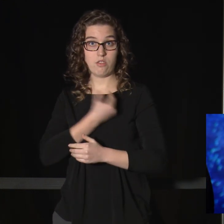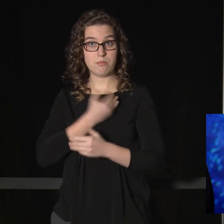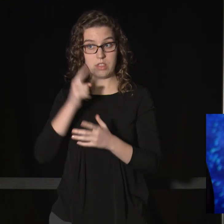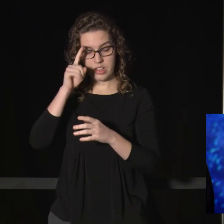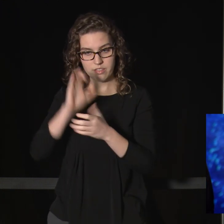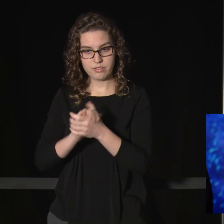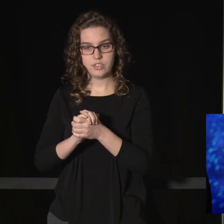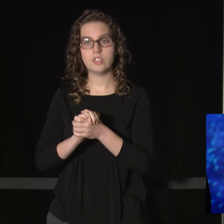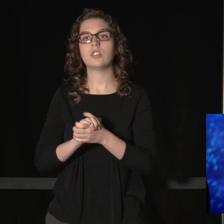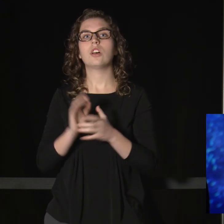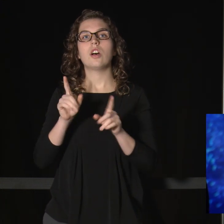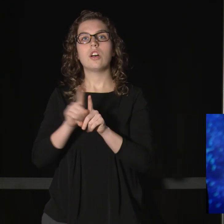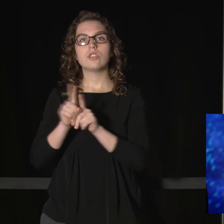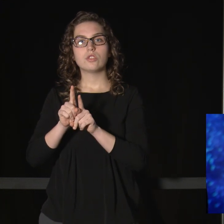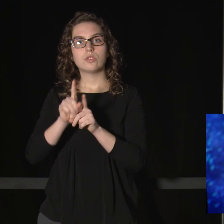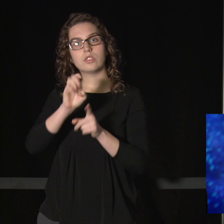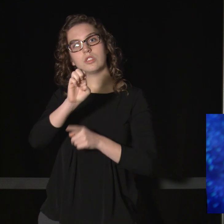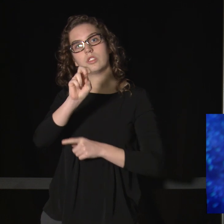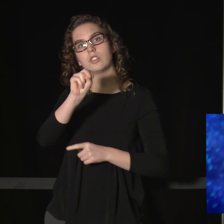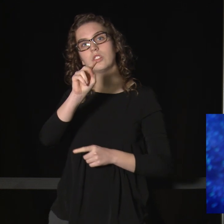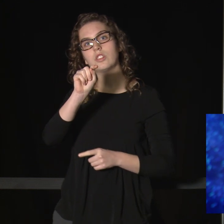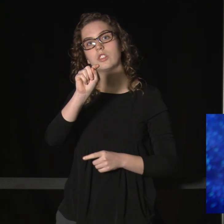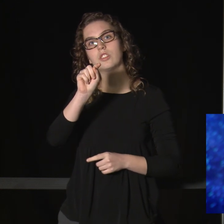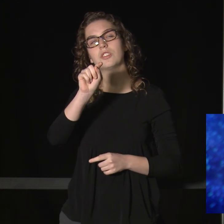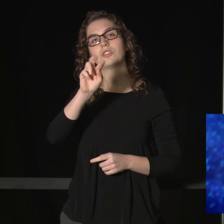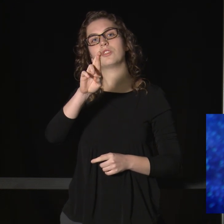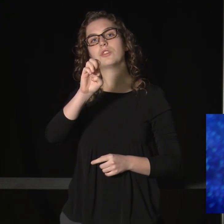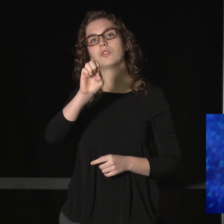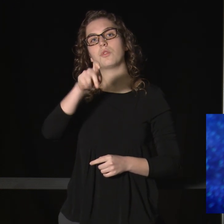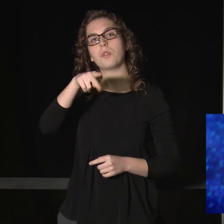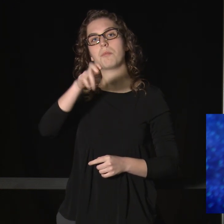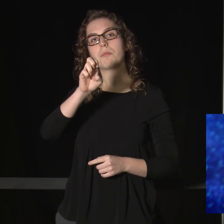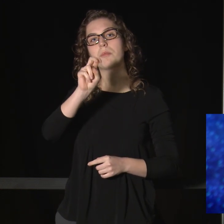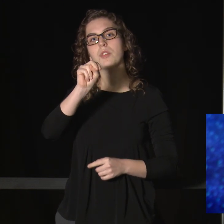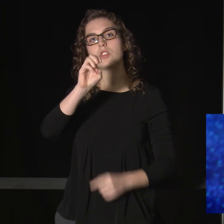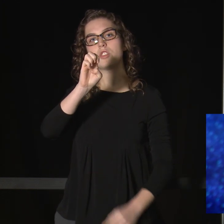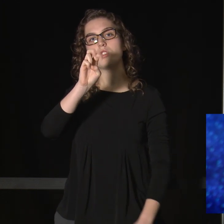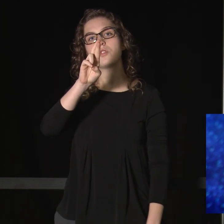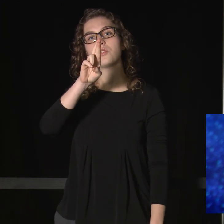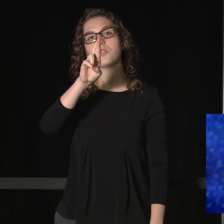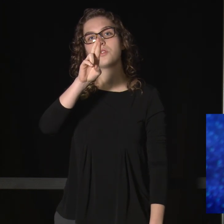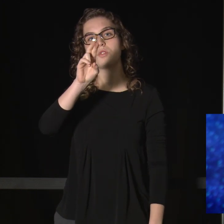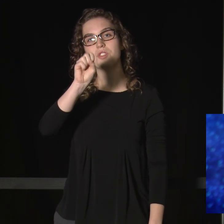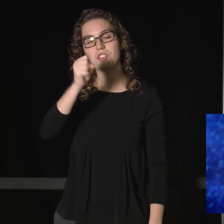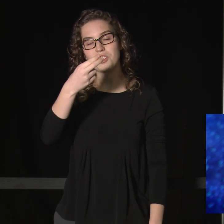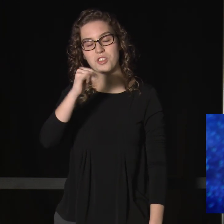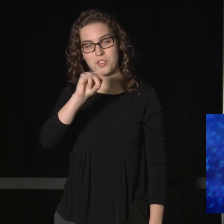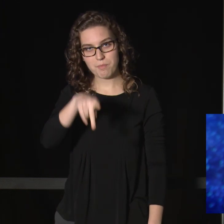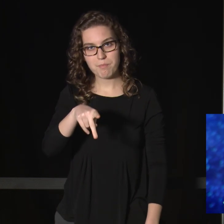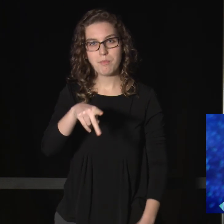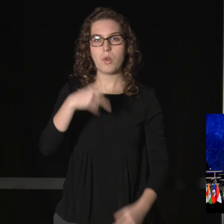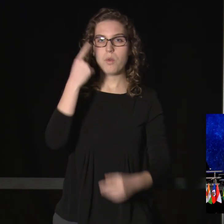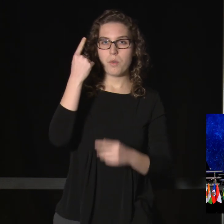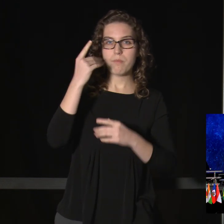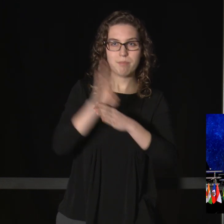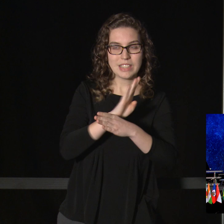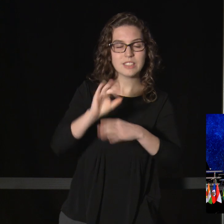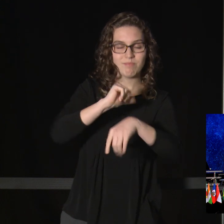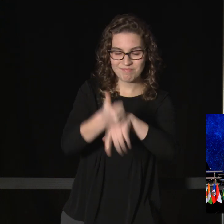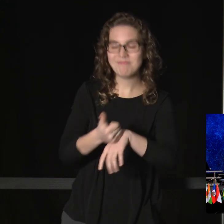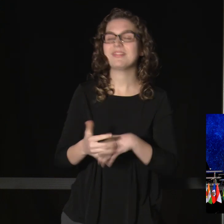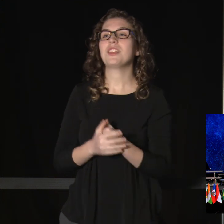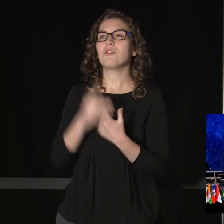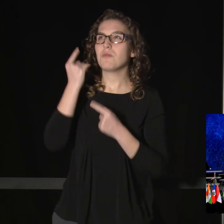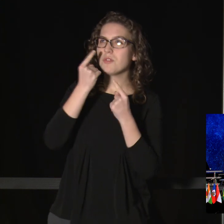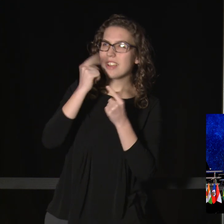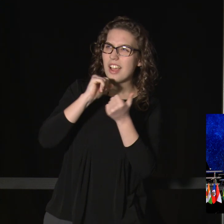some here that God has given you a burden for a business or a ministry you want to start, and you're wondering how. And we're going to talk about